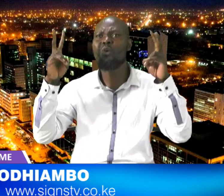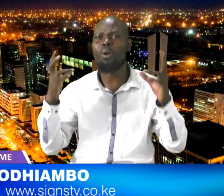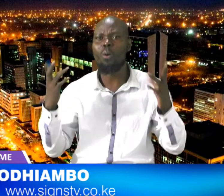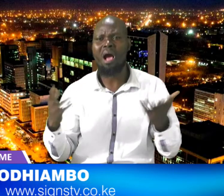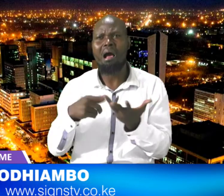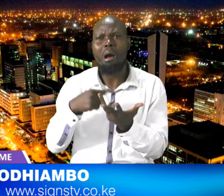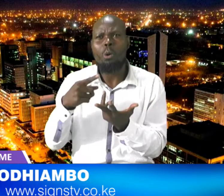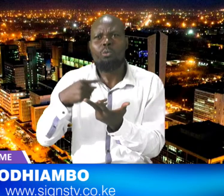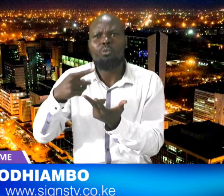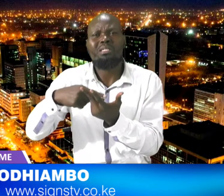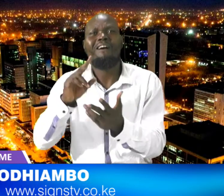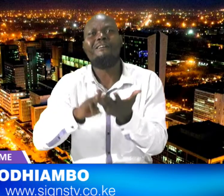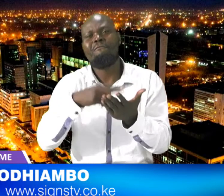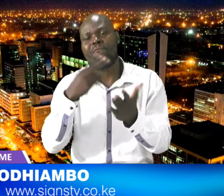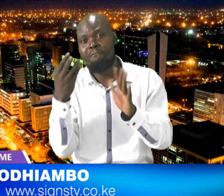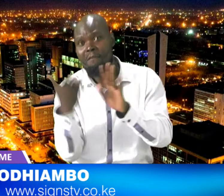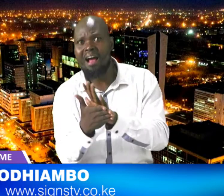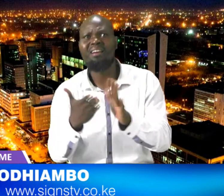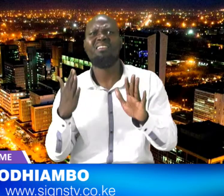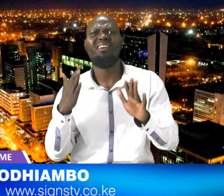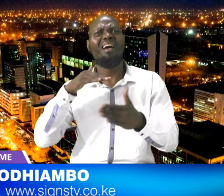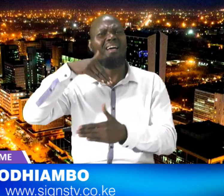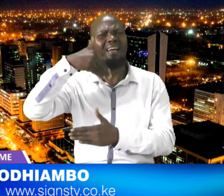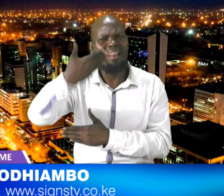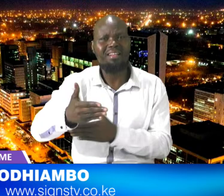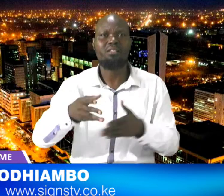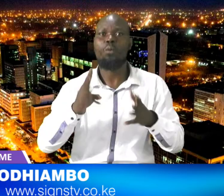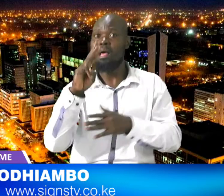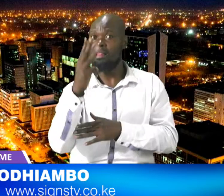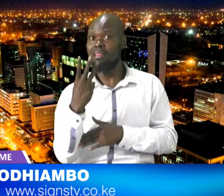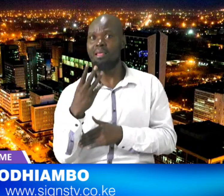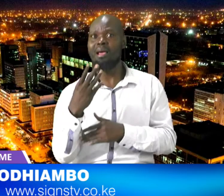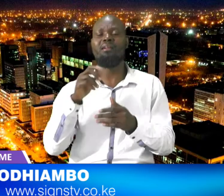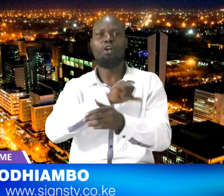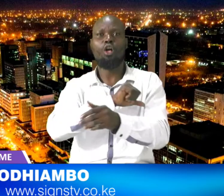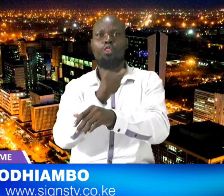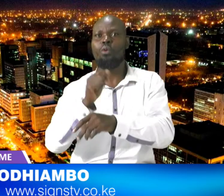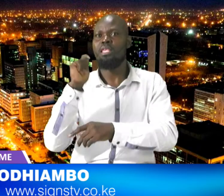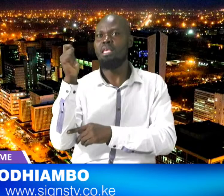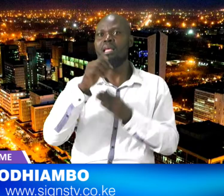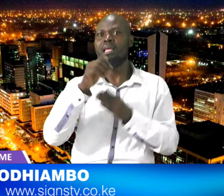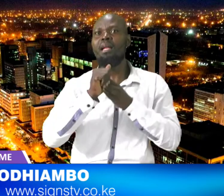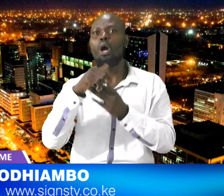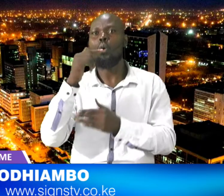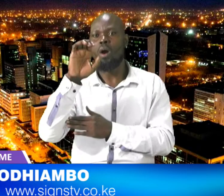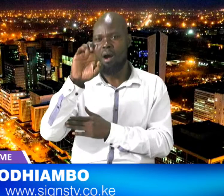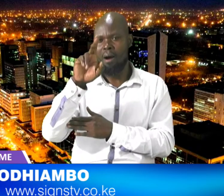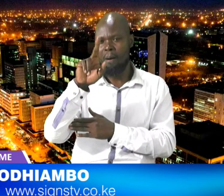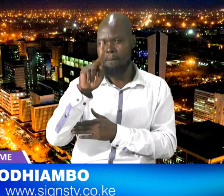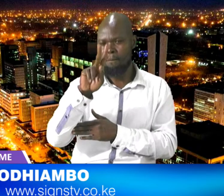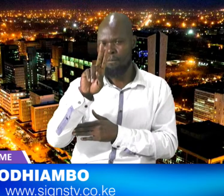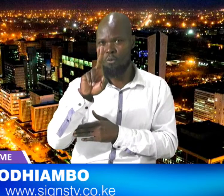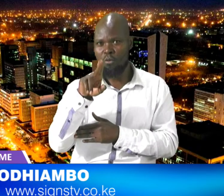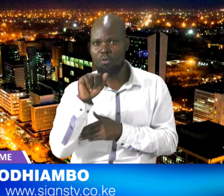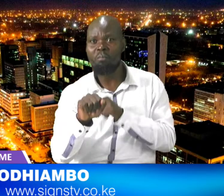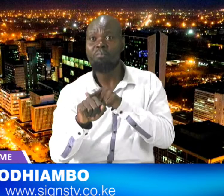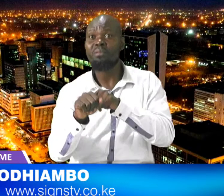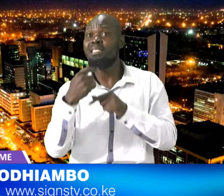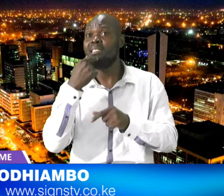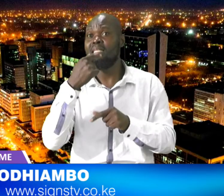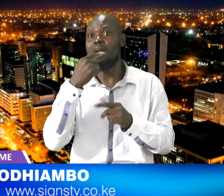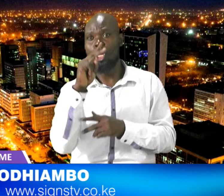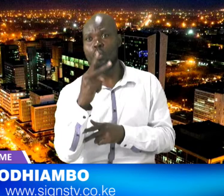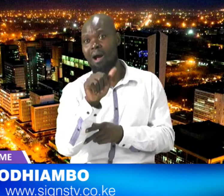issued amidst a petition filed by Third Way Alliance Kenya leader